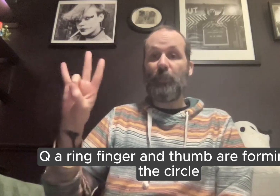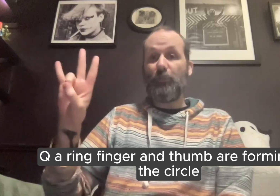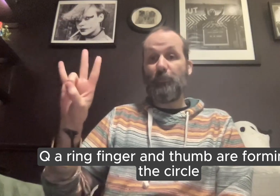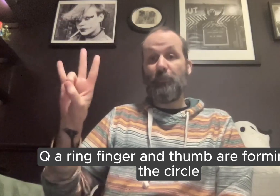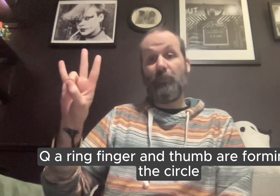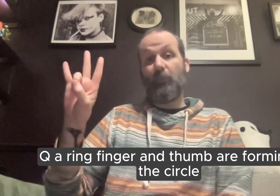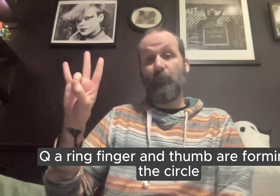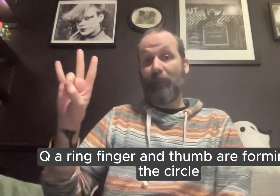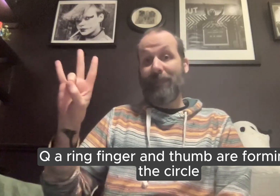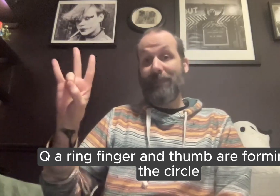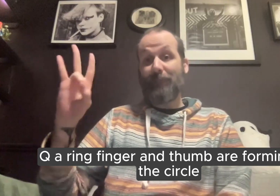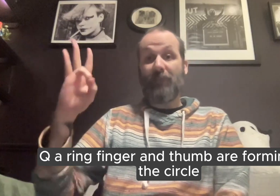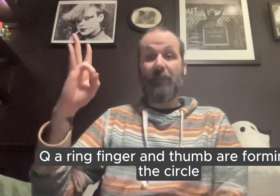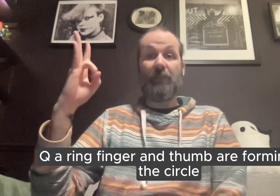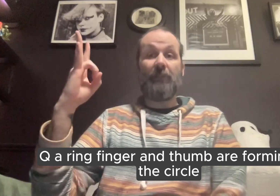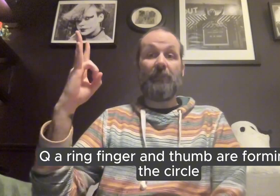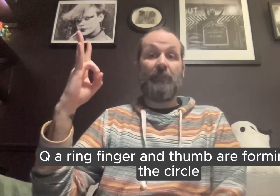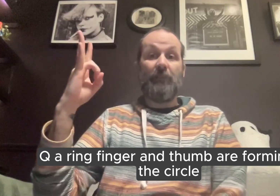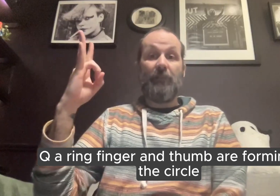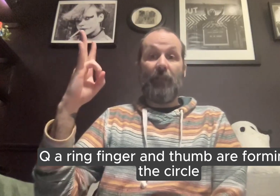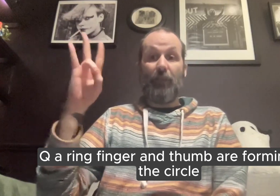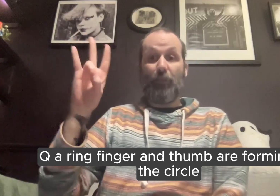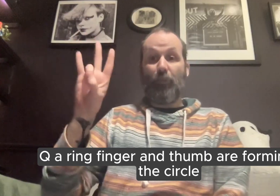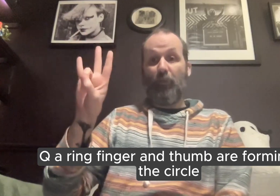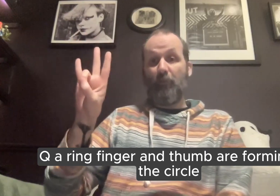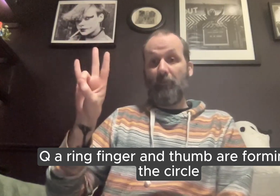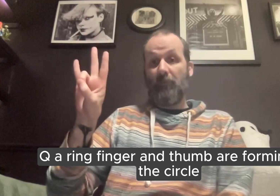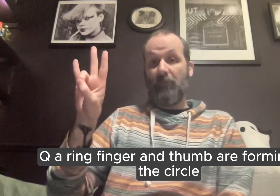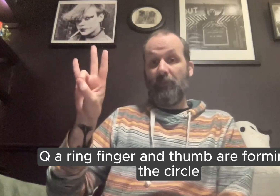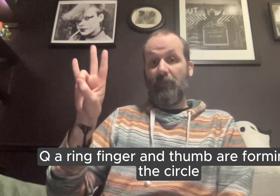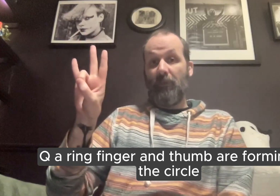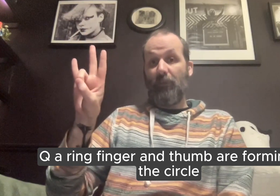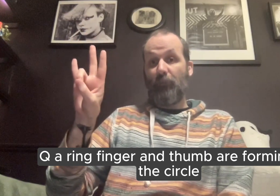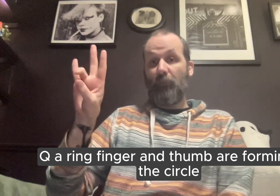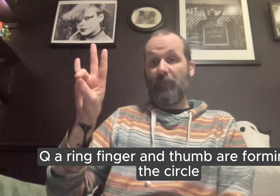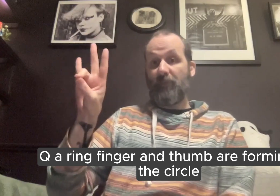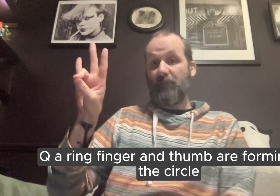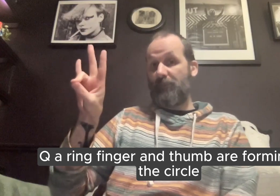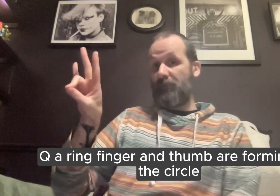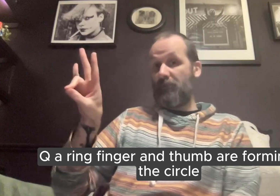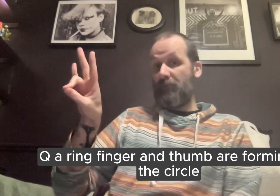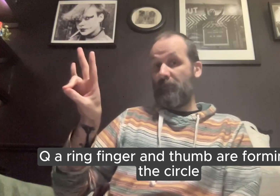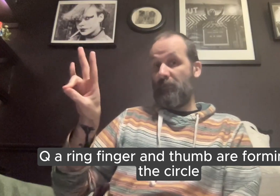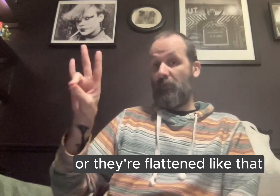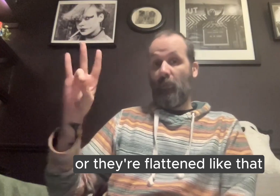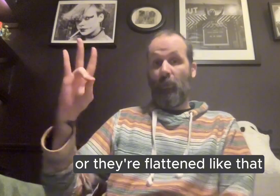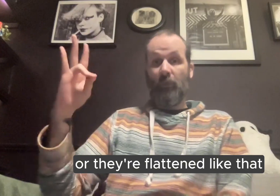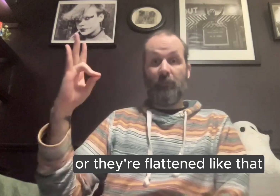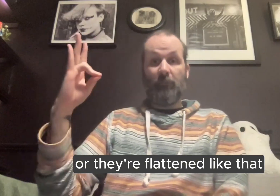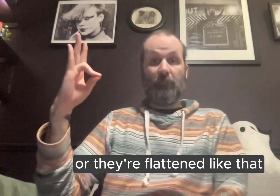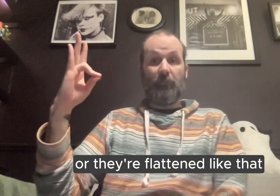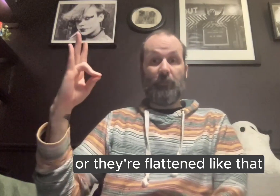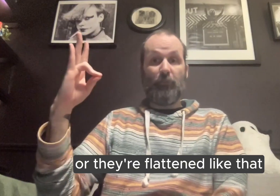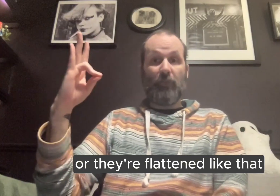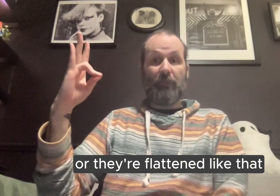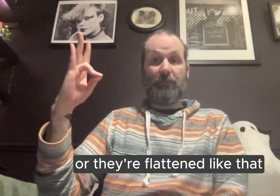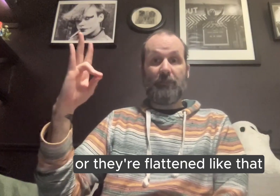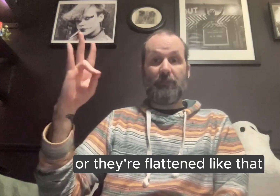Q, a ring finger and thumb are forming the circle, or they're flattened